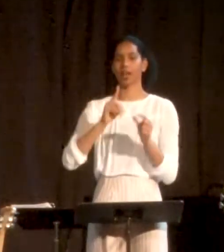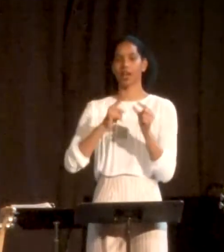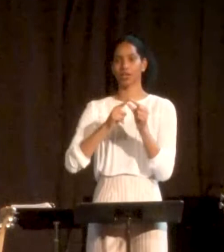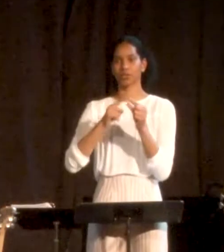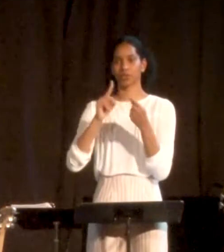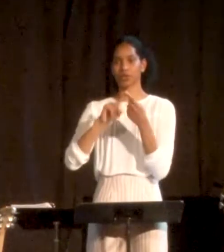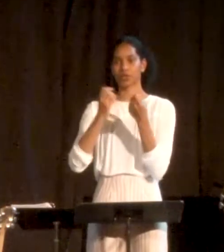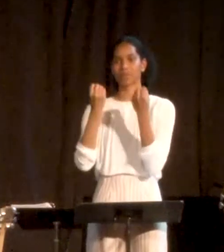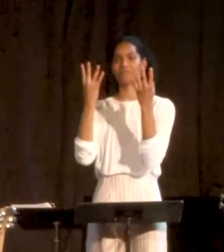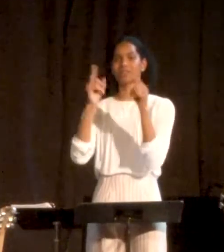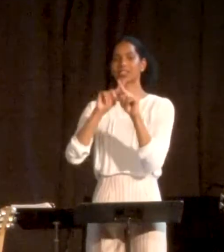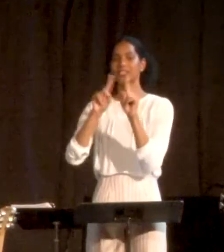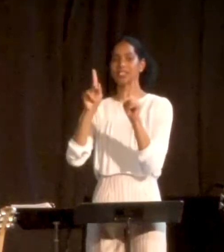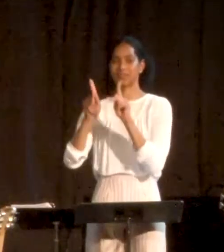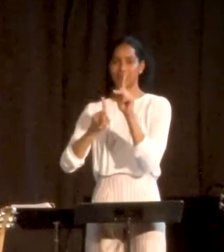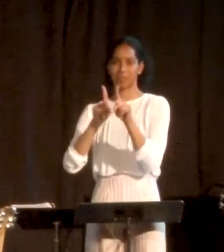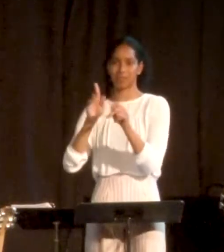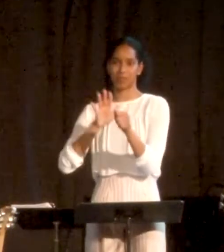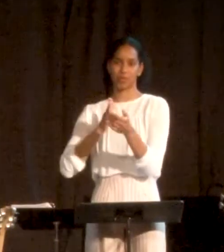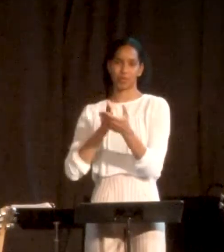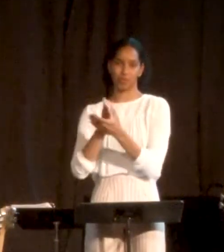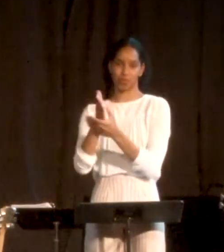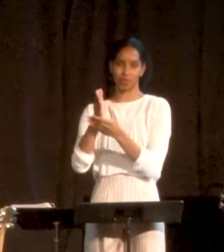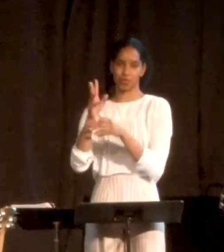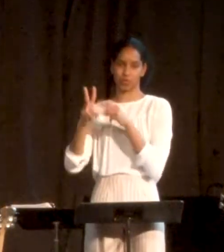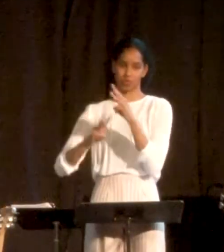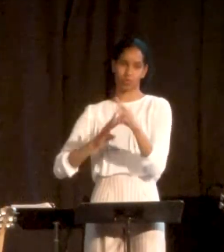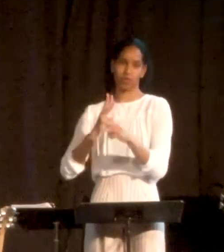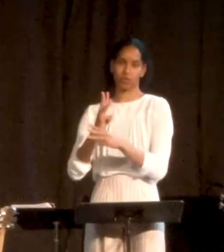and our existence as a church